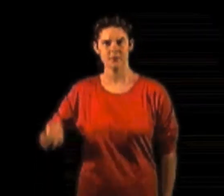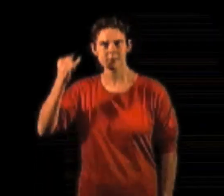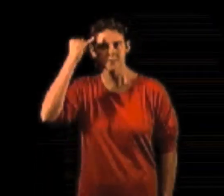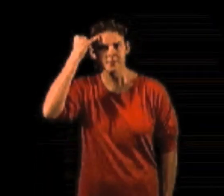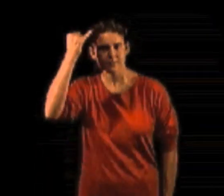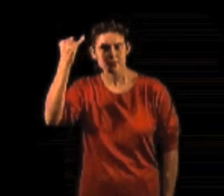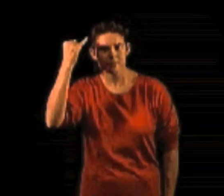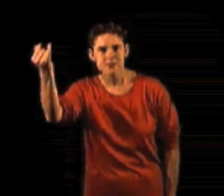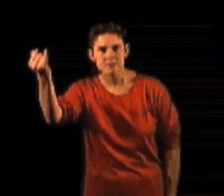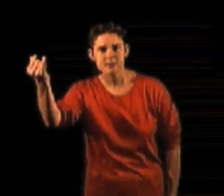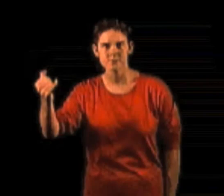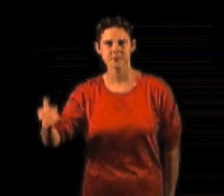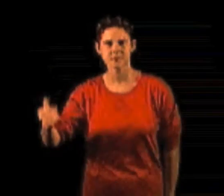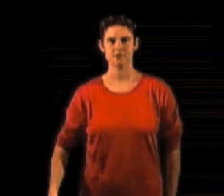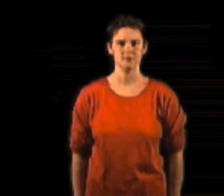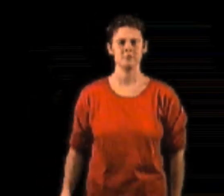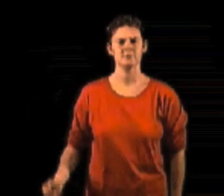imagine if